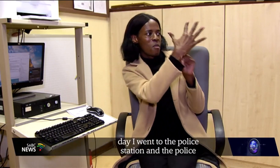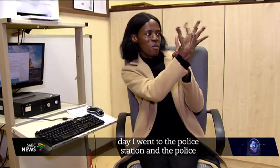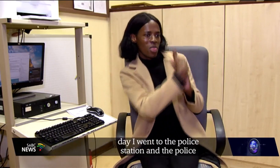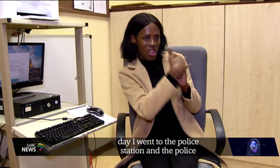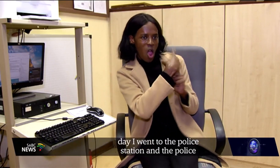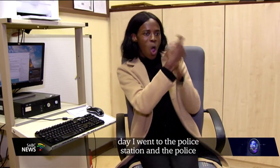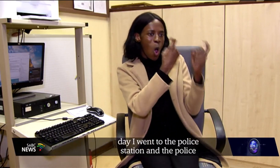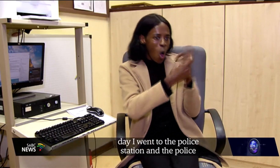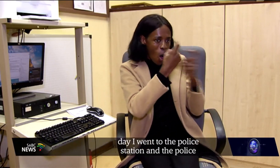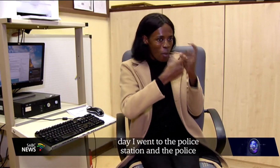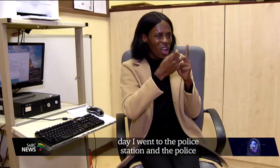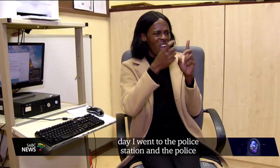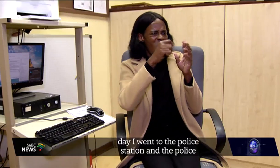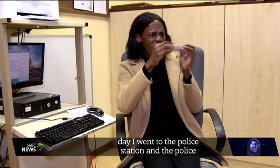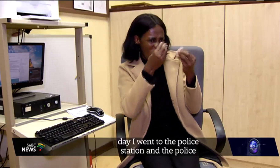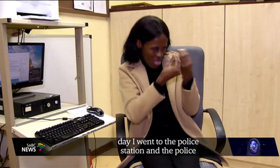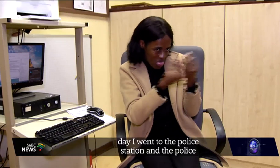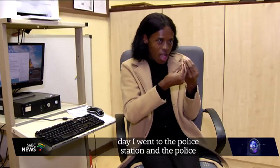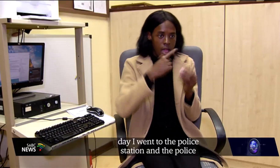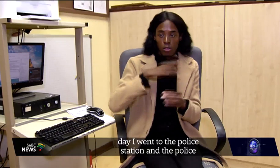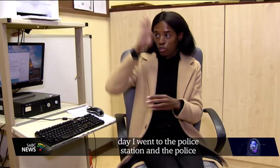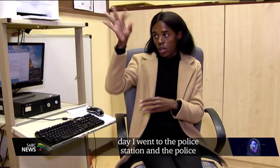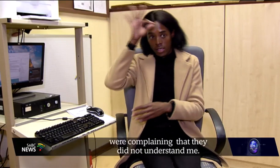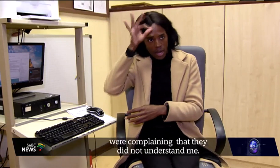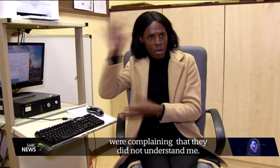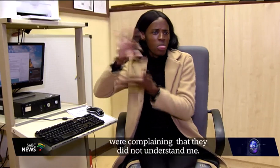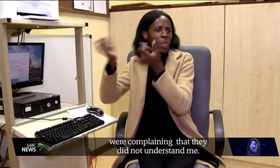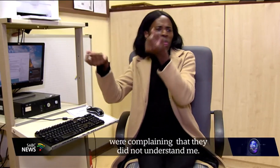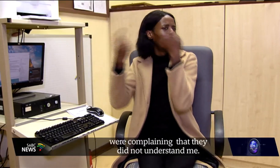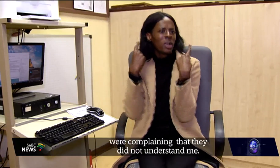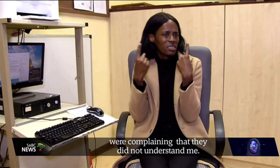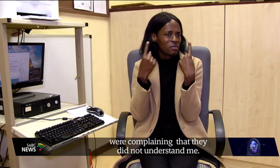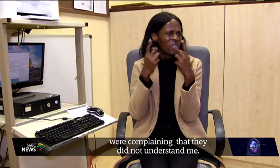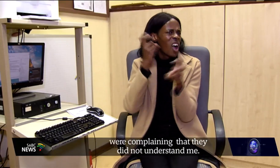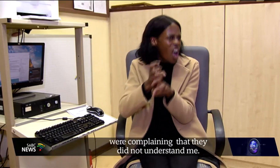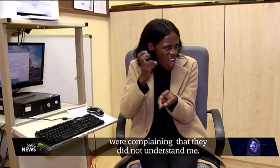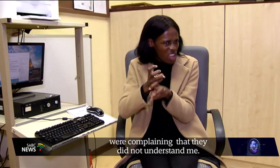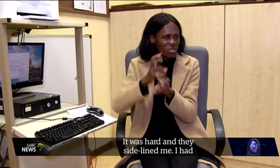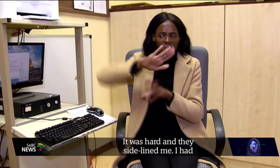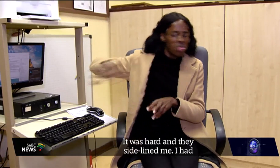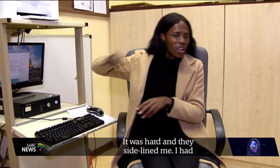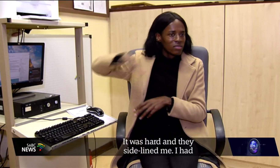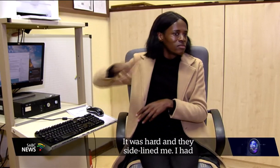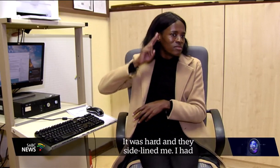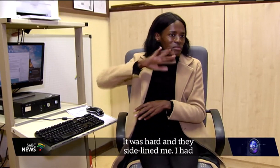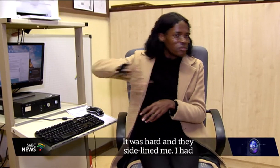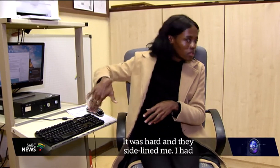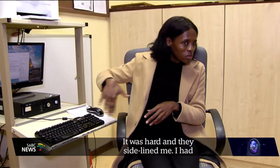police station, and then the police were complaining, did not understand me. It was a misunderstanding. It was hard, and now